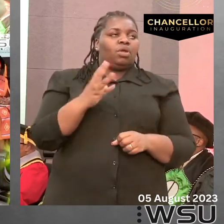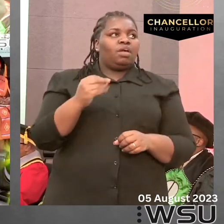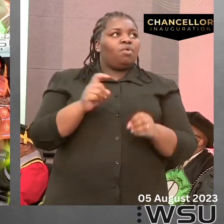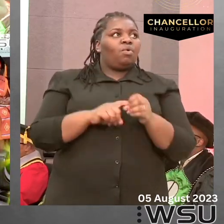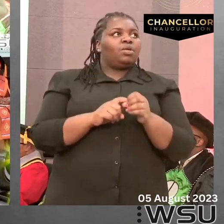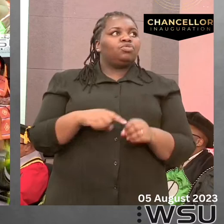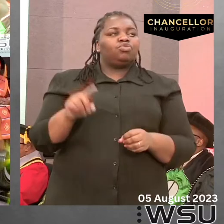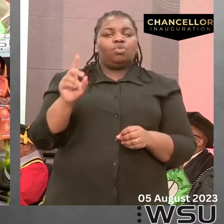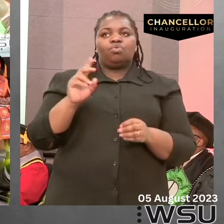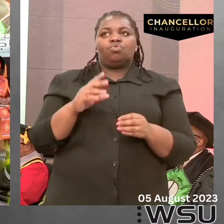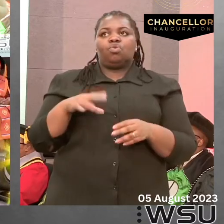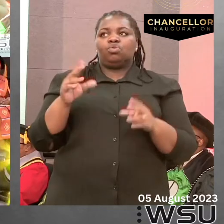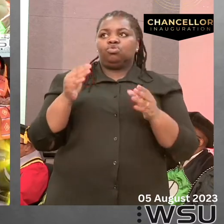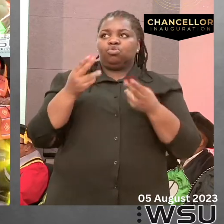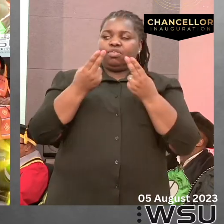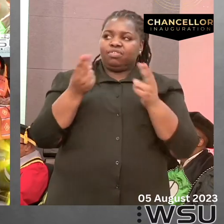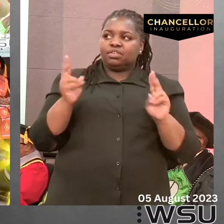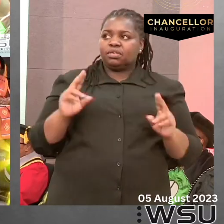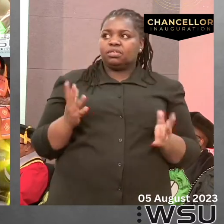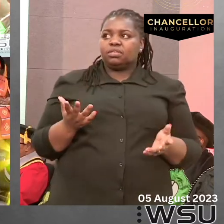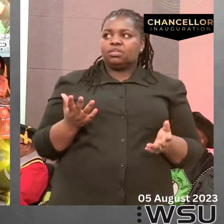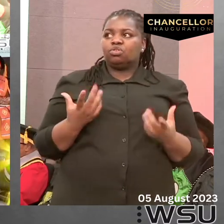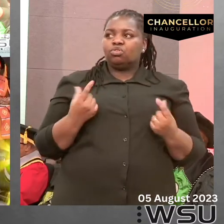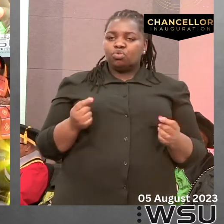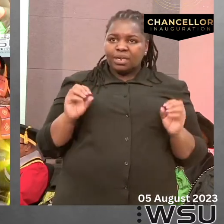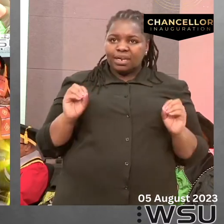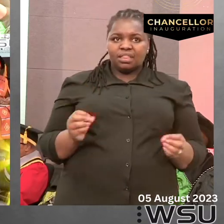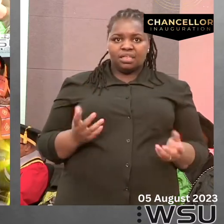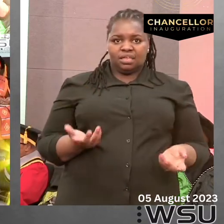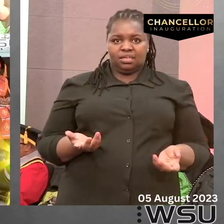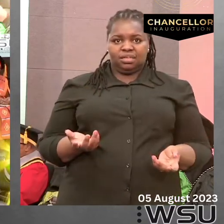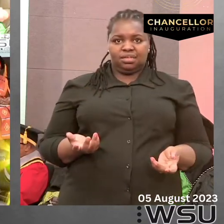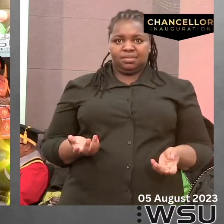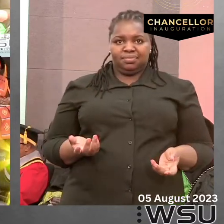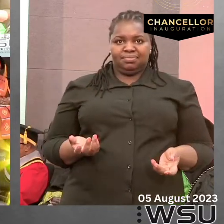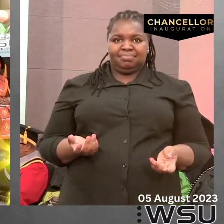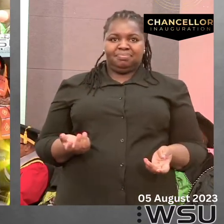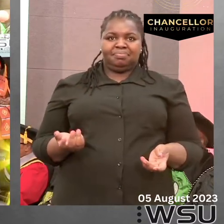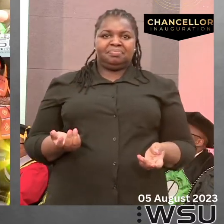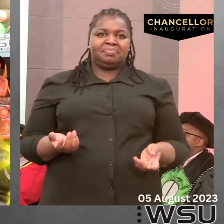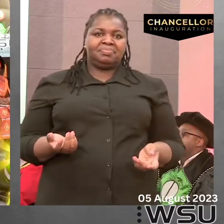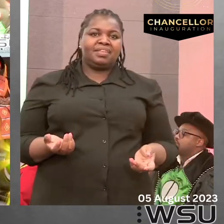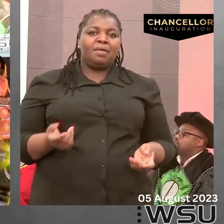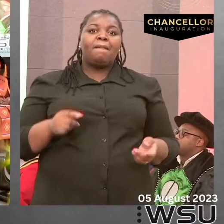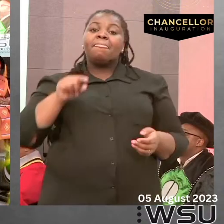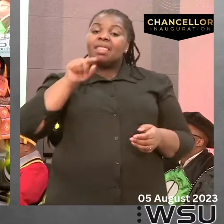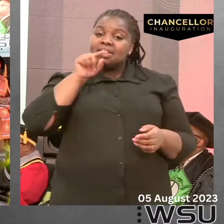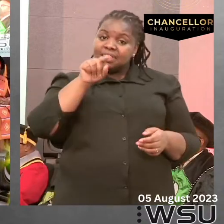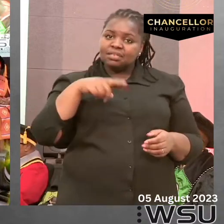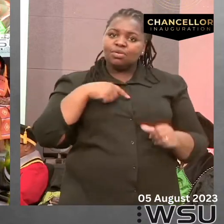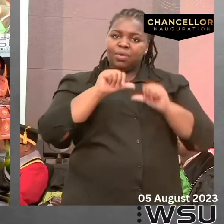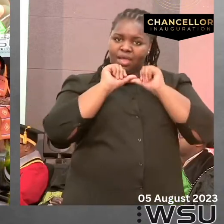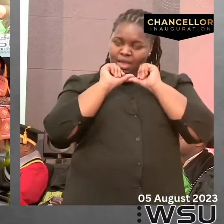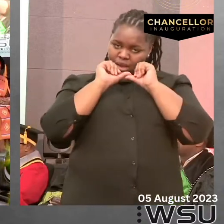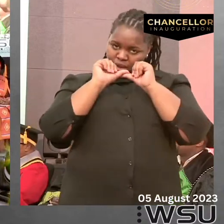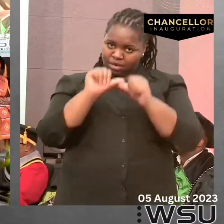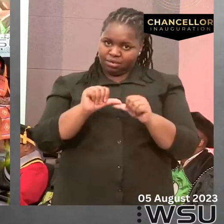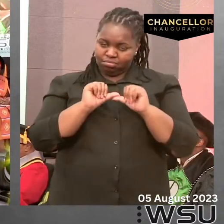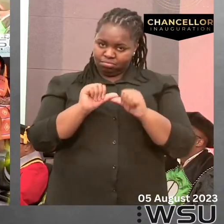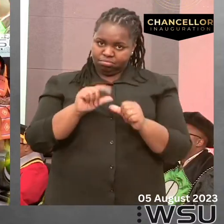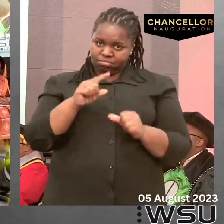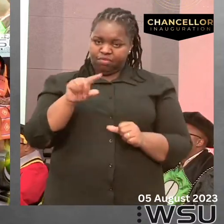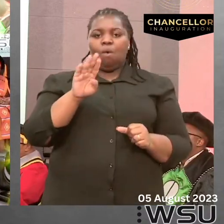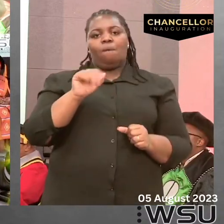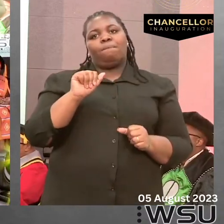to go to university, and you have no qualification to do nothing. This is what continuing with apartheid education,